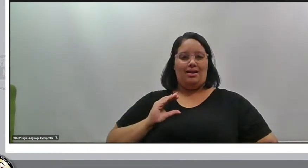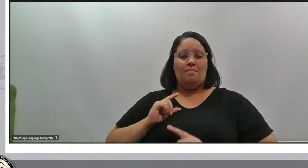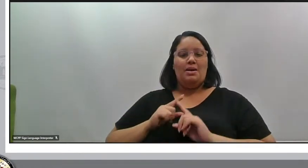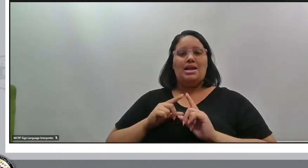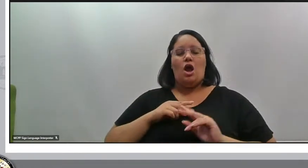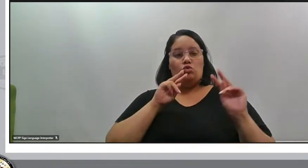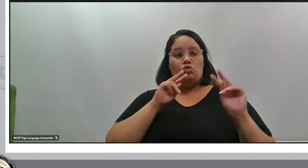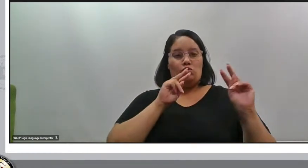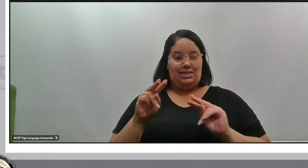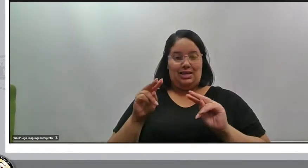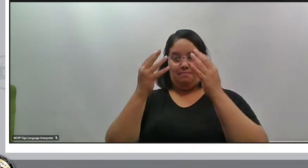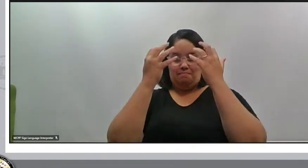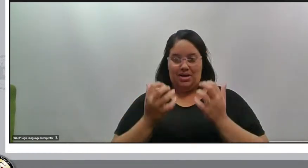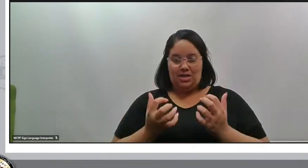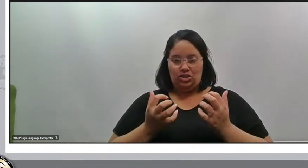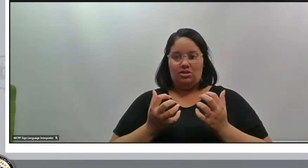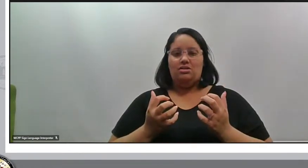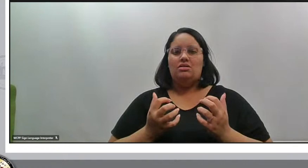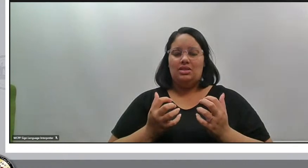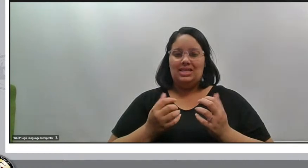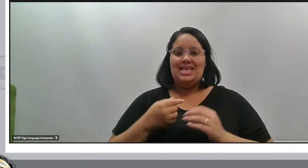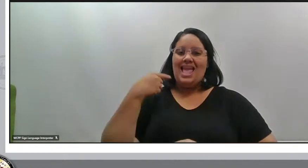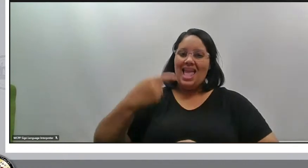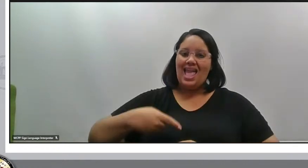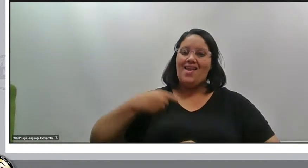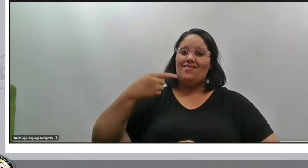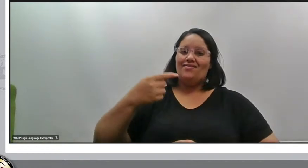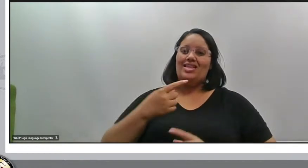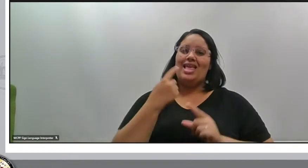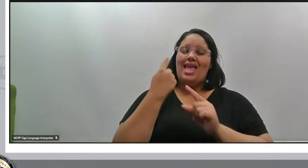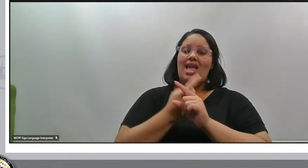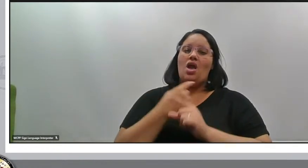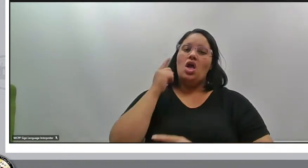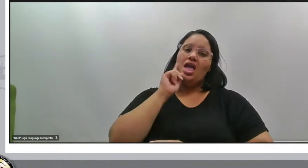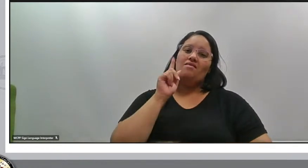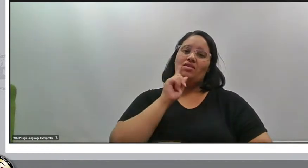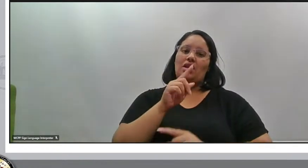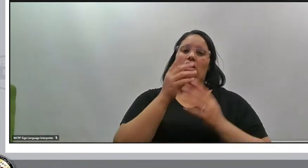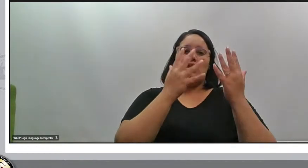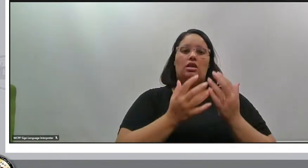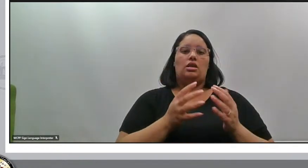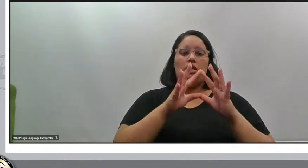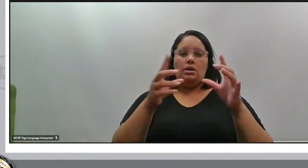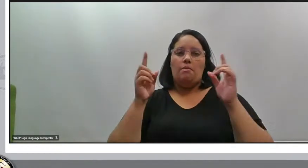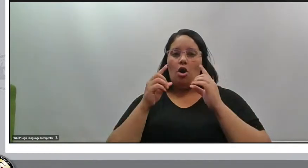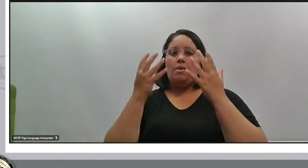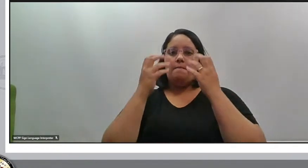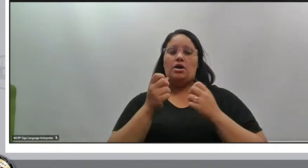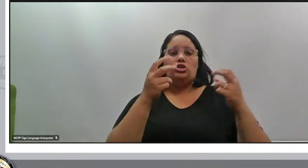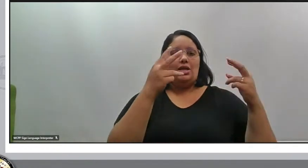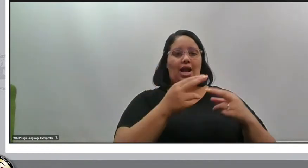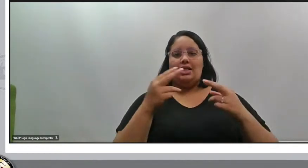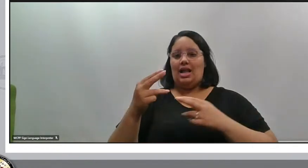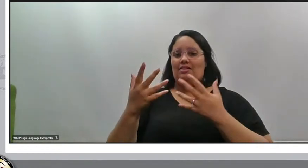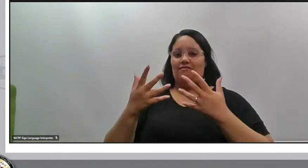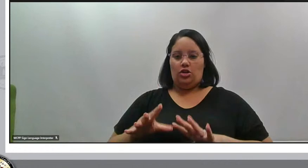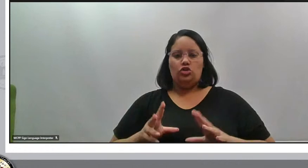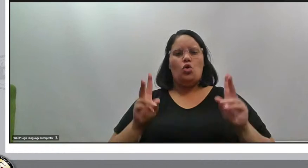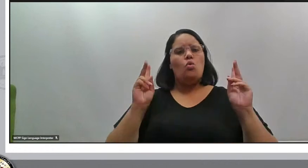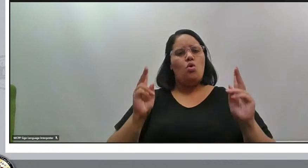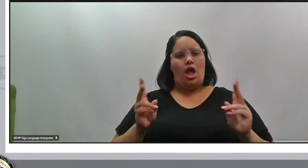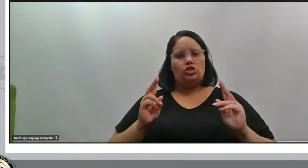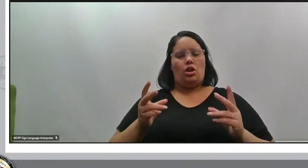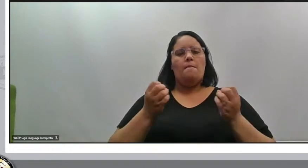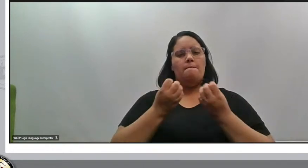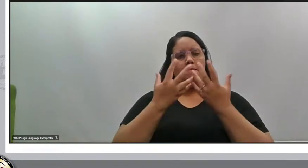budget, almost every single department has gotten a budget cut. So it is very natural that most departments would